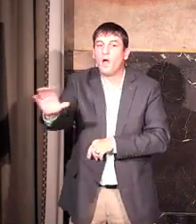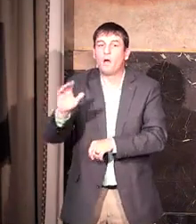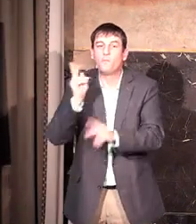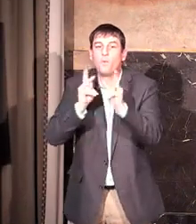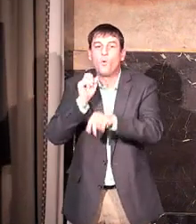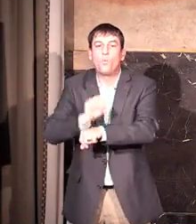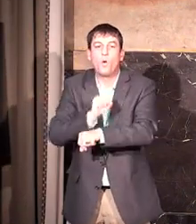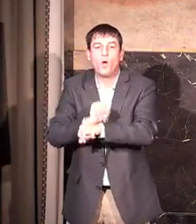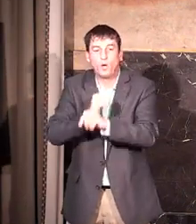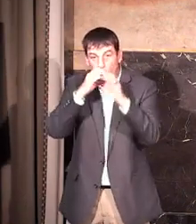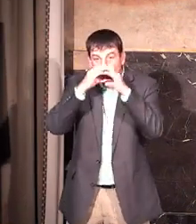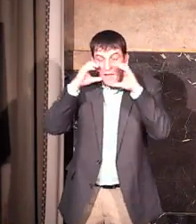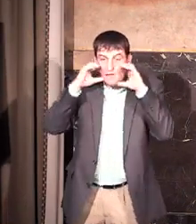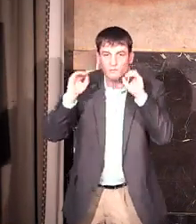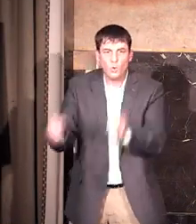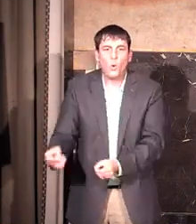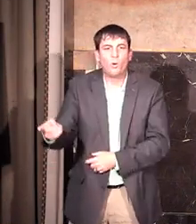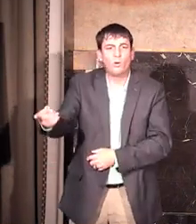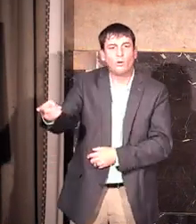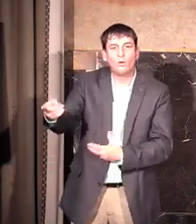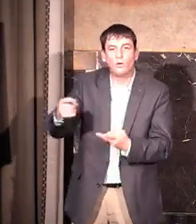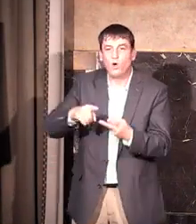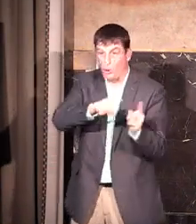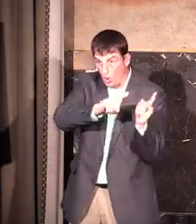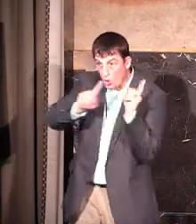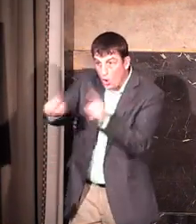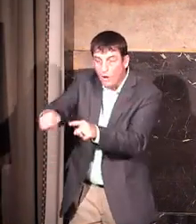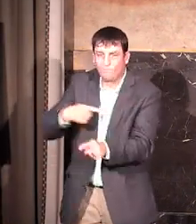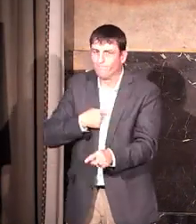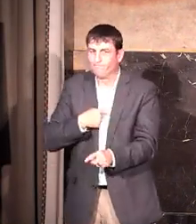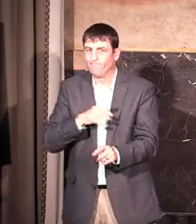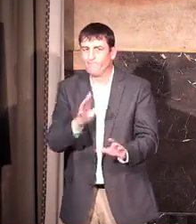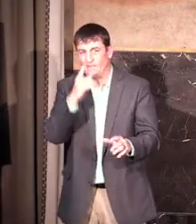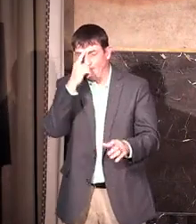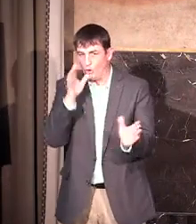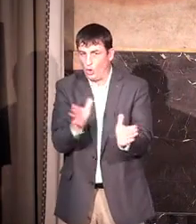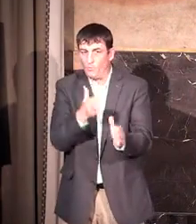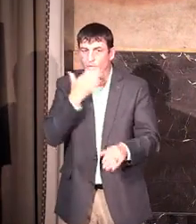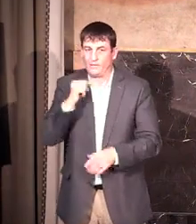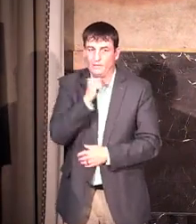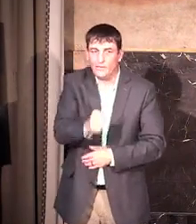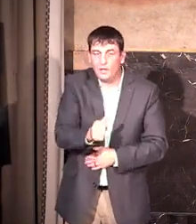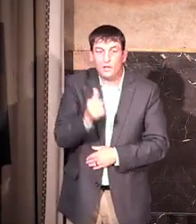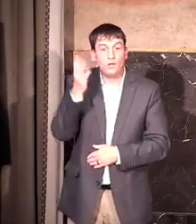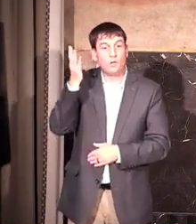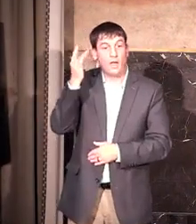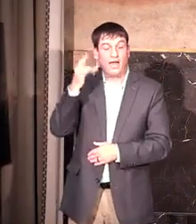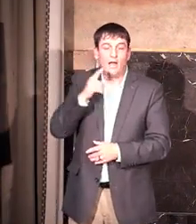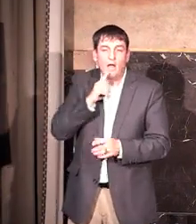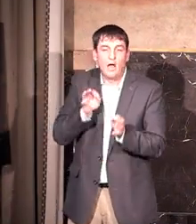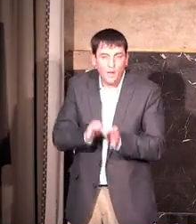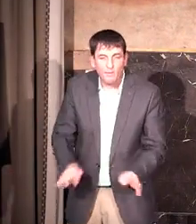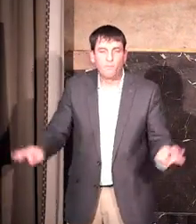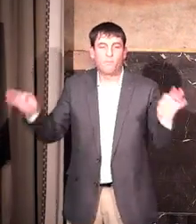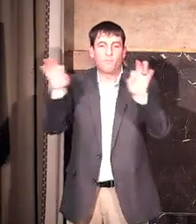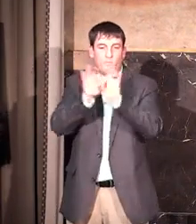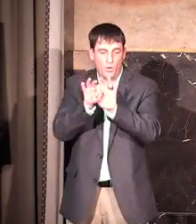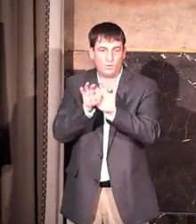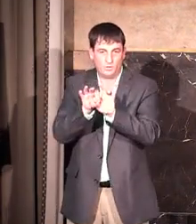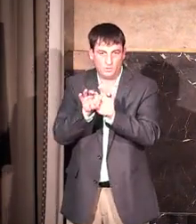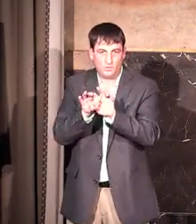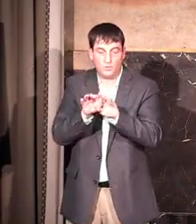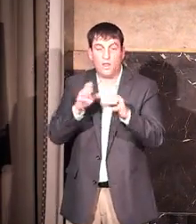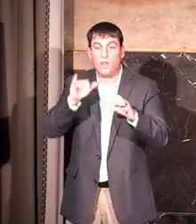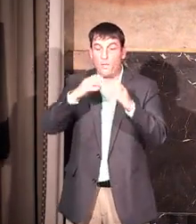in masks, for example, I would encourage you not to go there. Because it's just important.